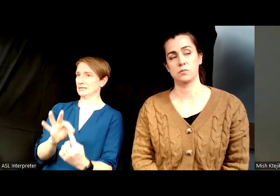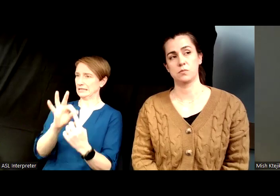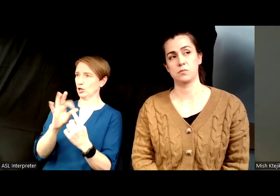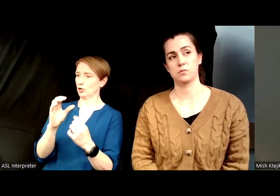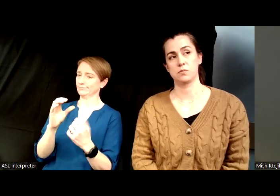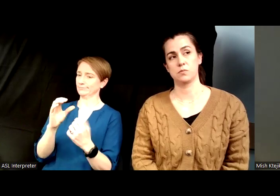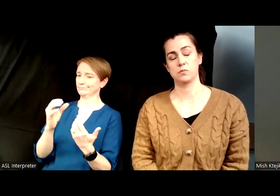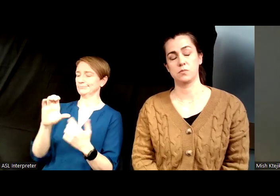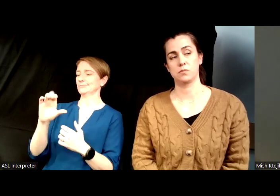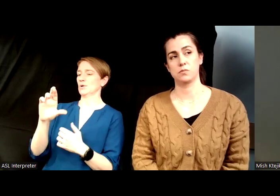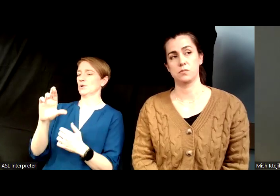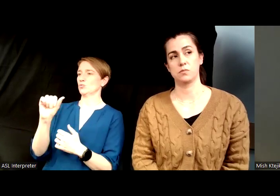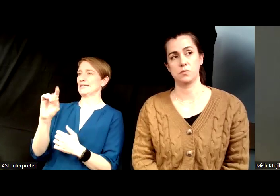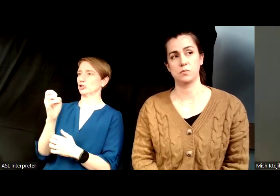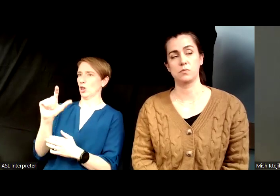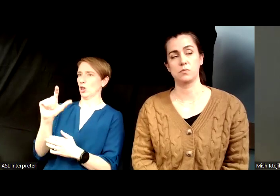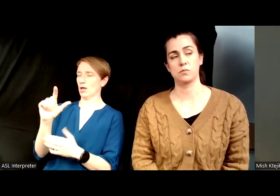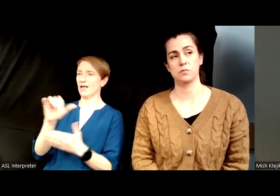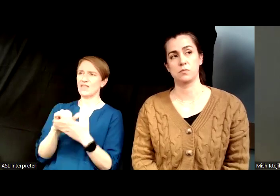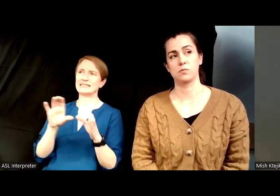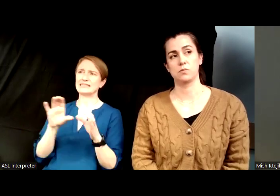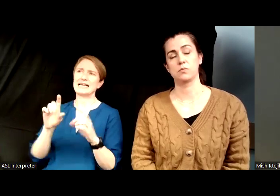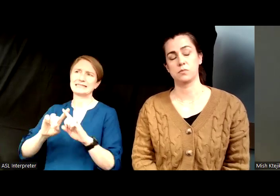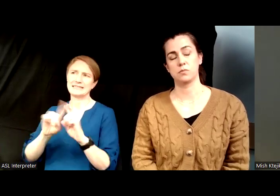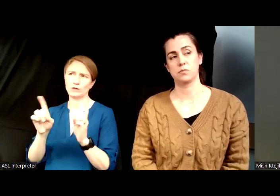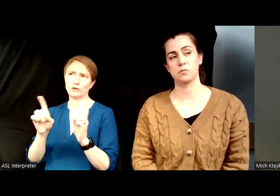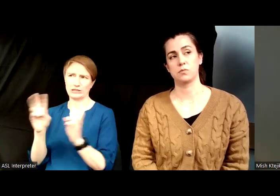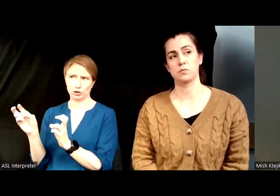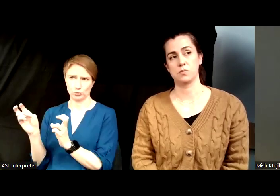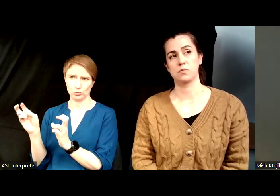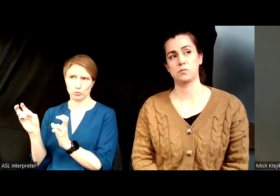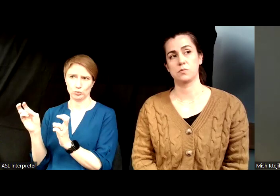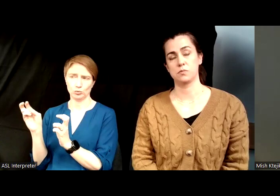credential, hold an active credential. That's a separate issue.